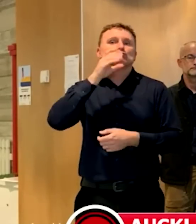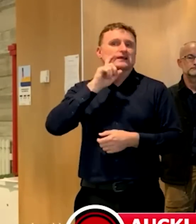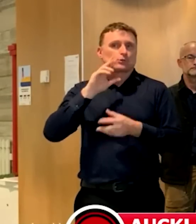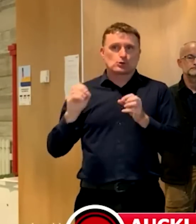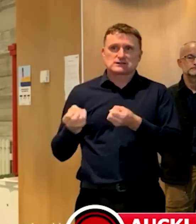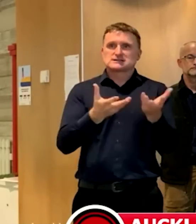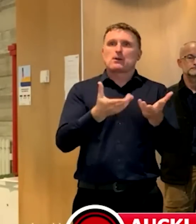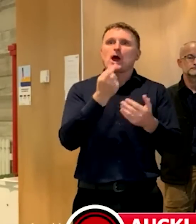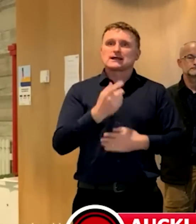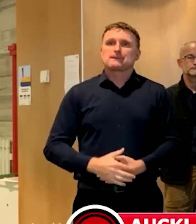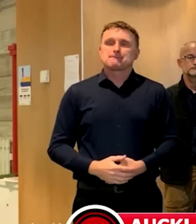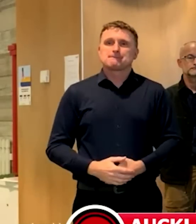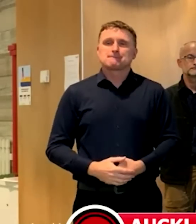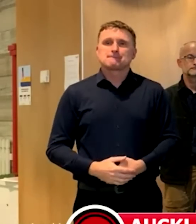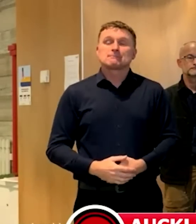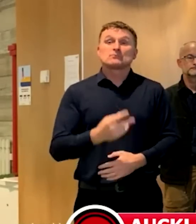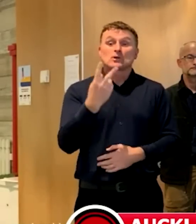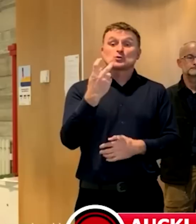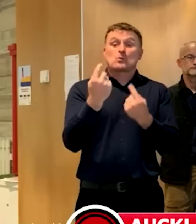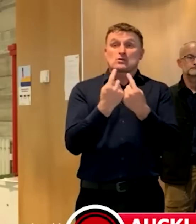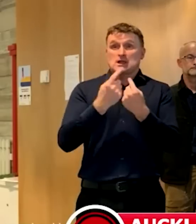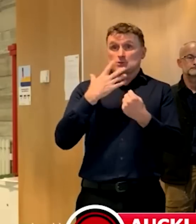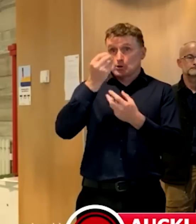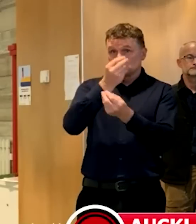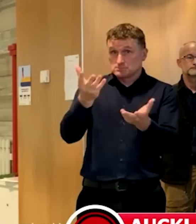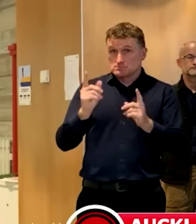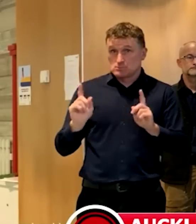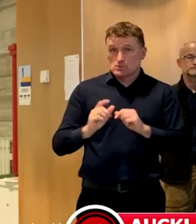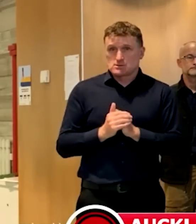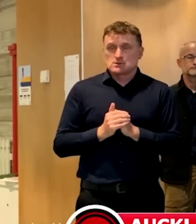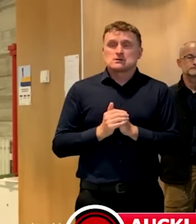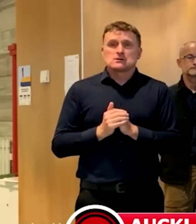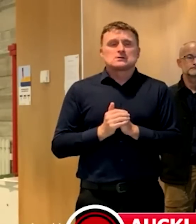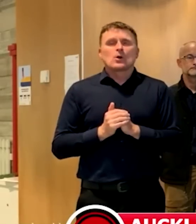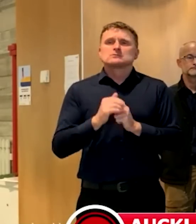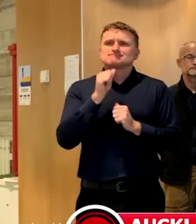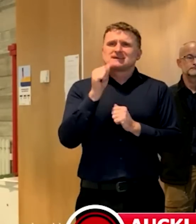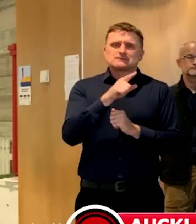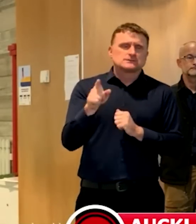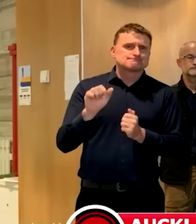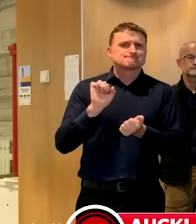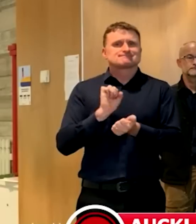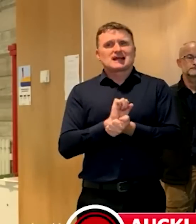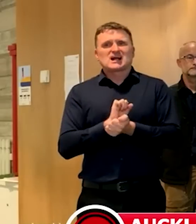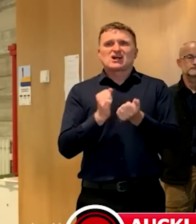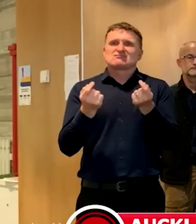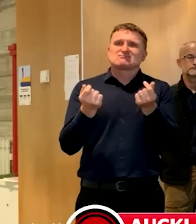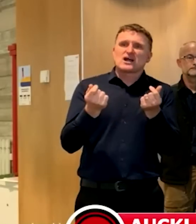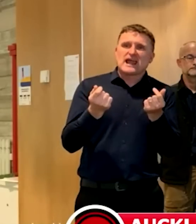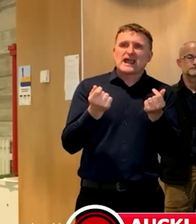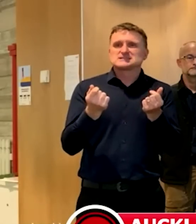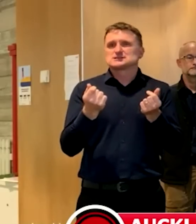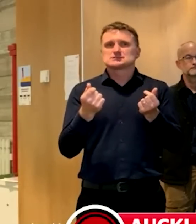Just two more things for me to cover off. The first is just some information around financial assistance. So for